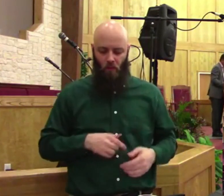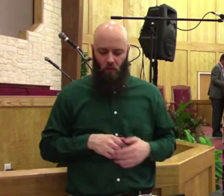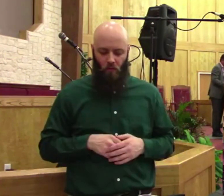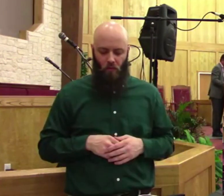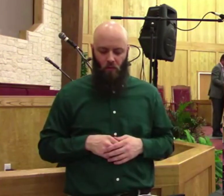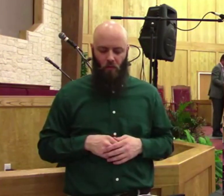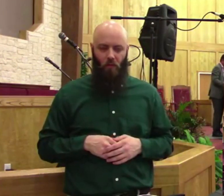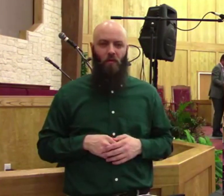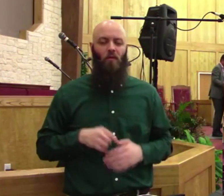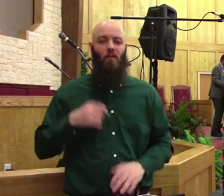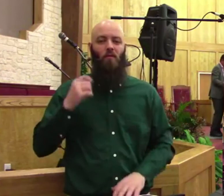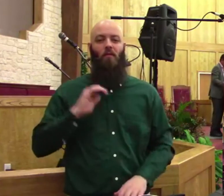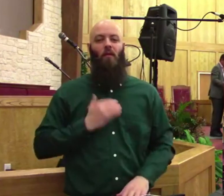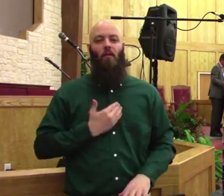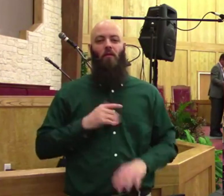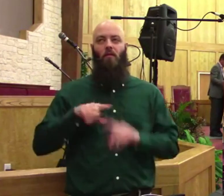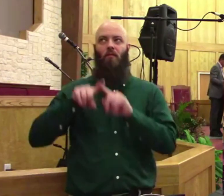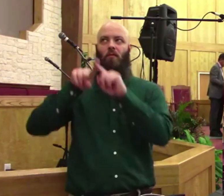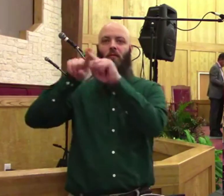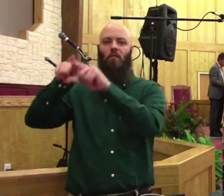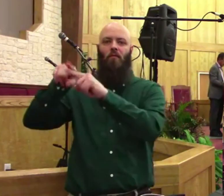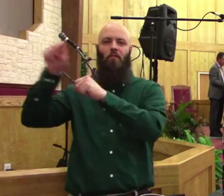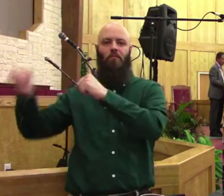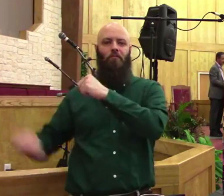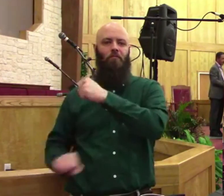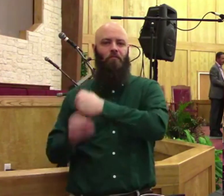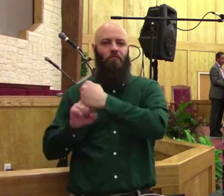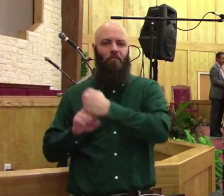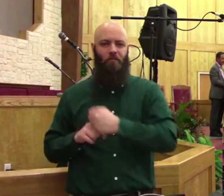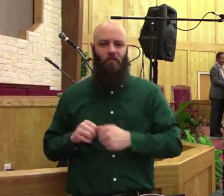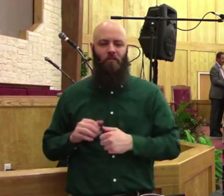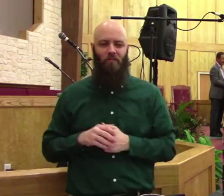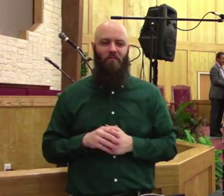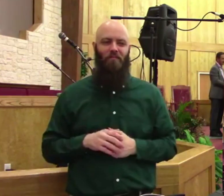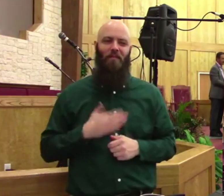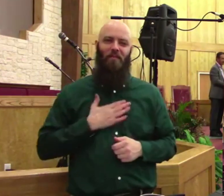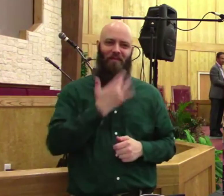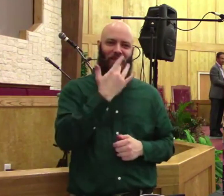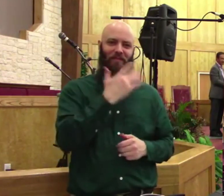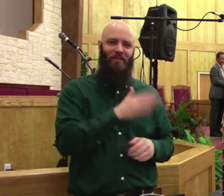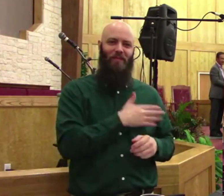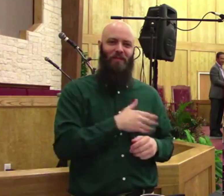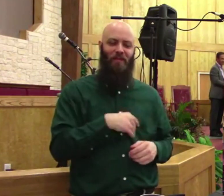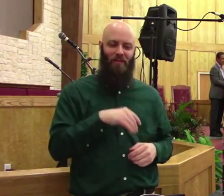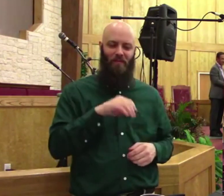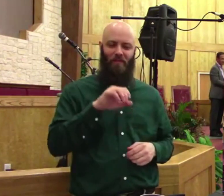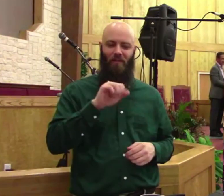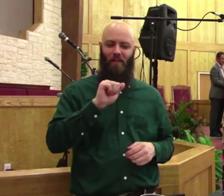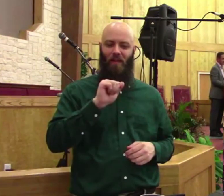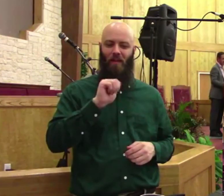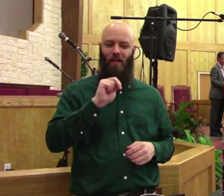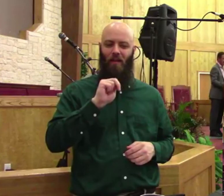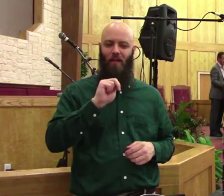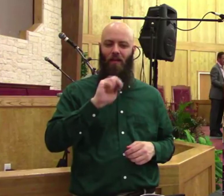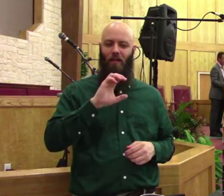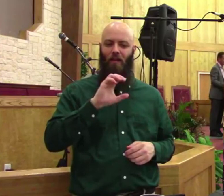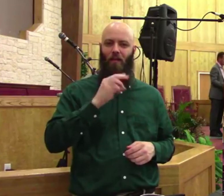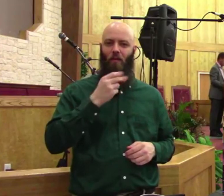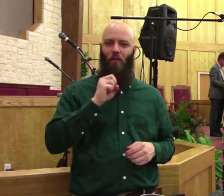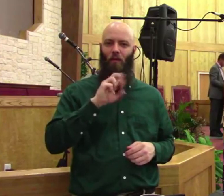Reminded of that song, "Steady Anchor," the Lord Jesus, our steady